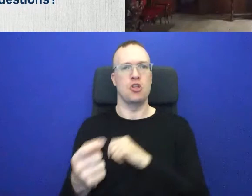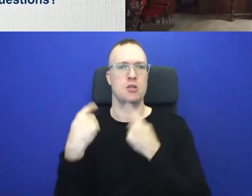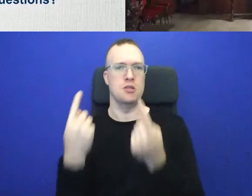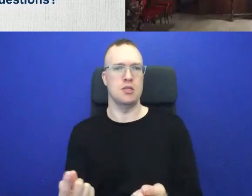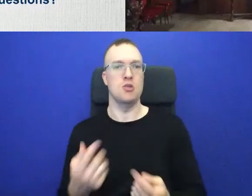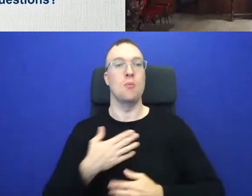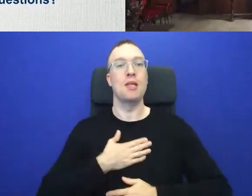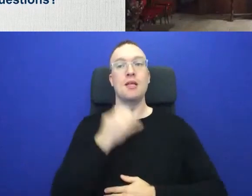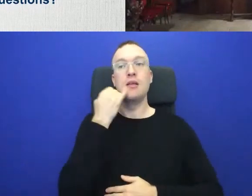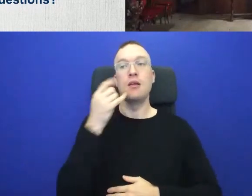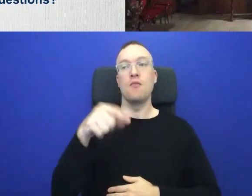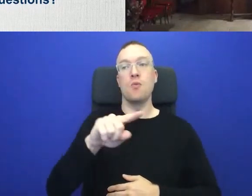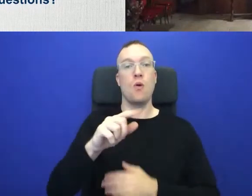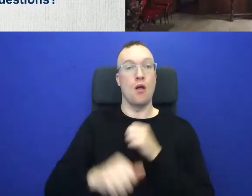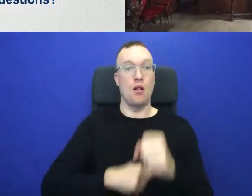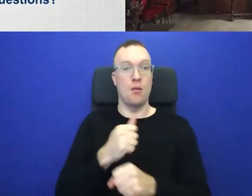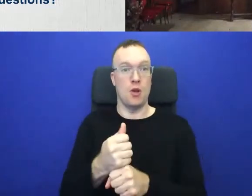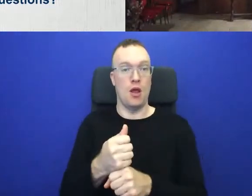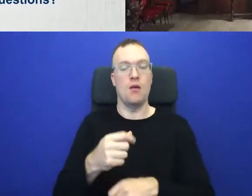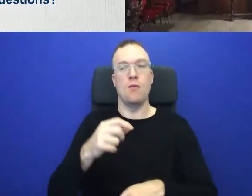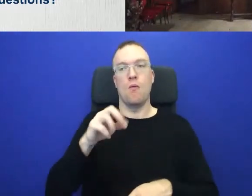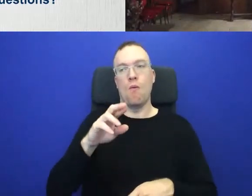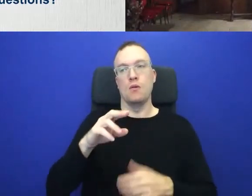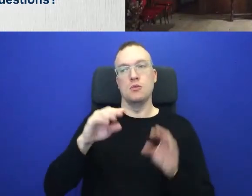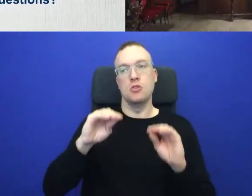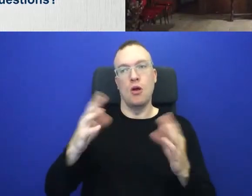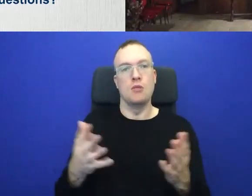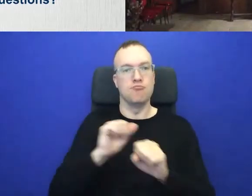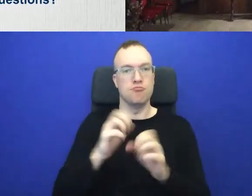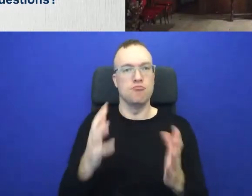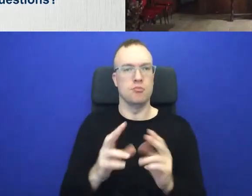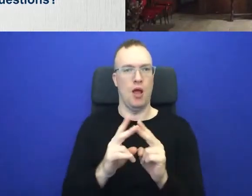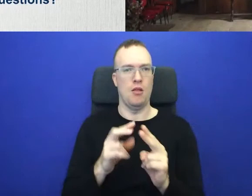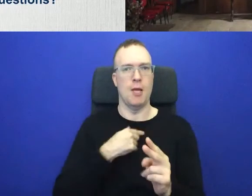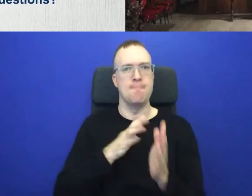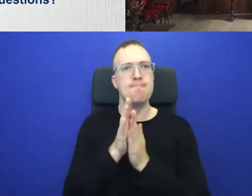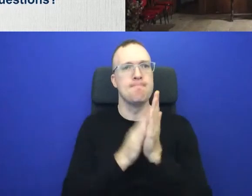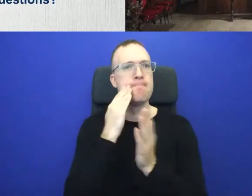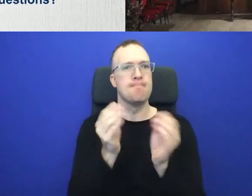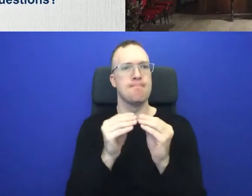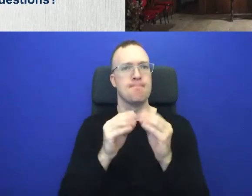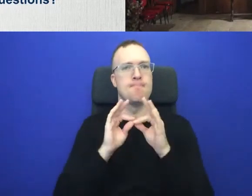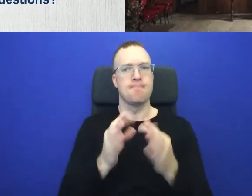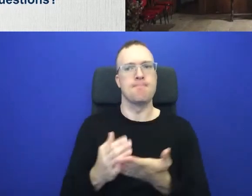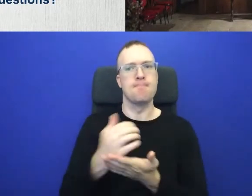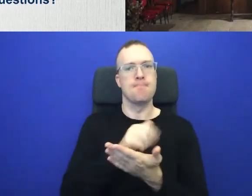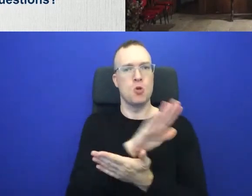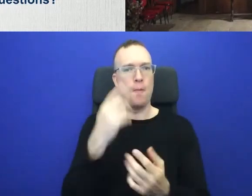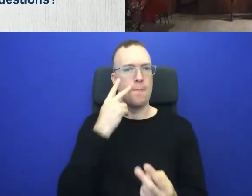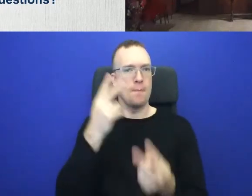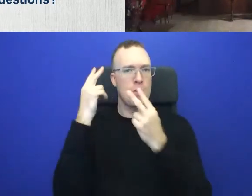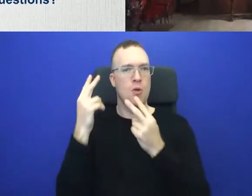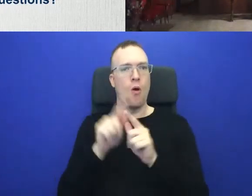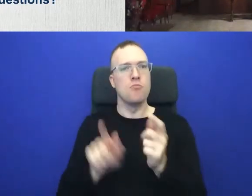please, if you're alumni or you taught here or worked here, I'm very, very interested in gathering your memories, and I'm